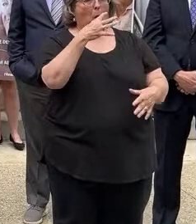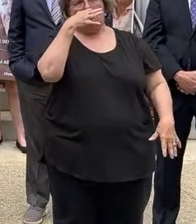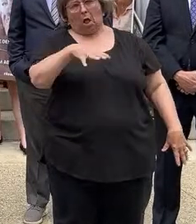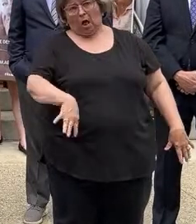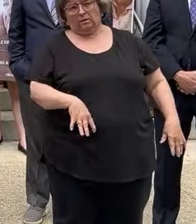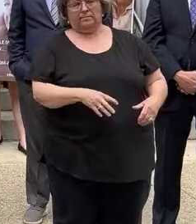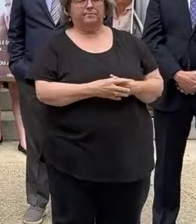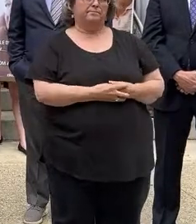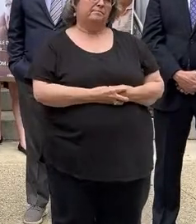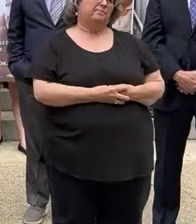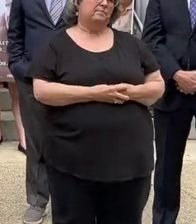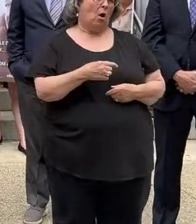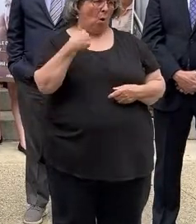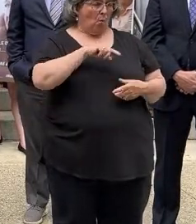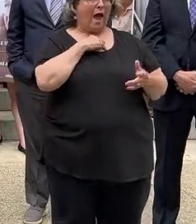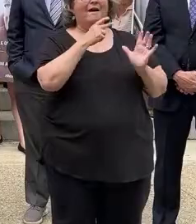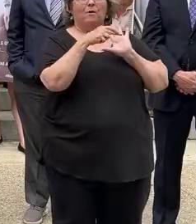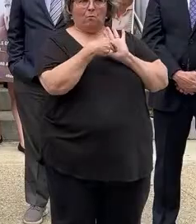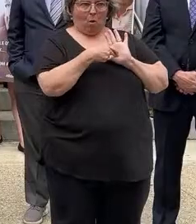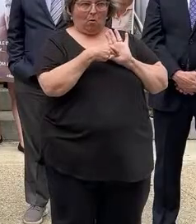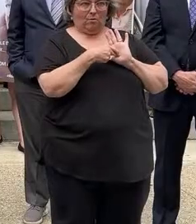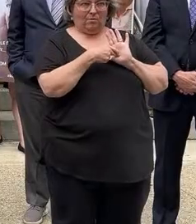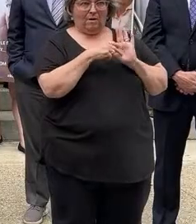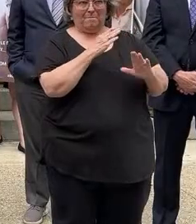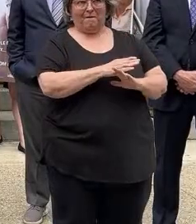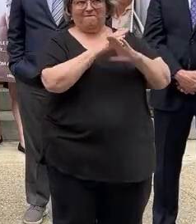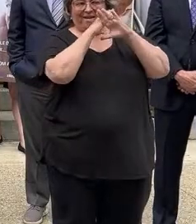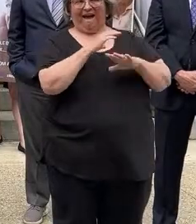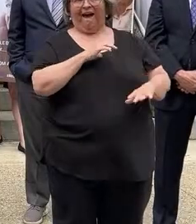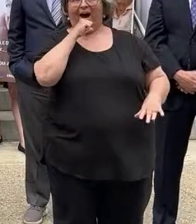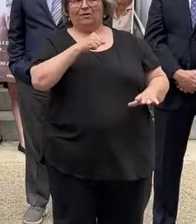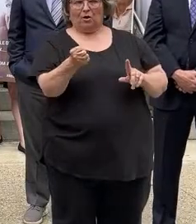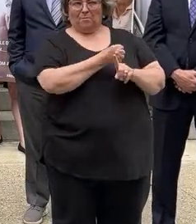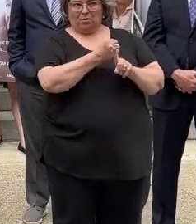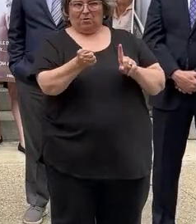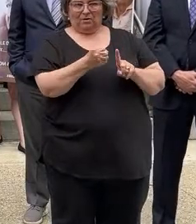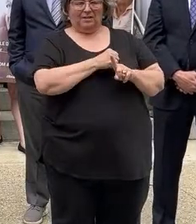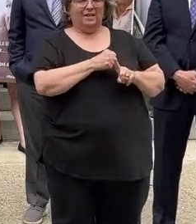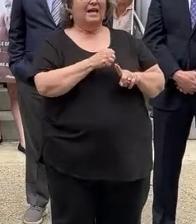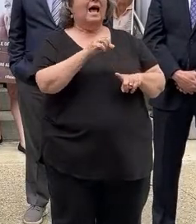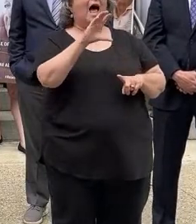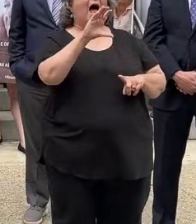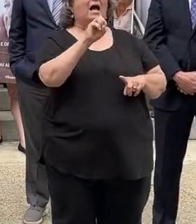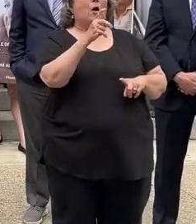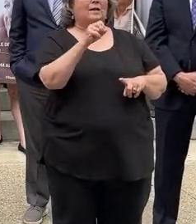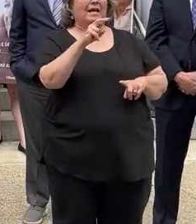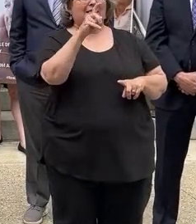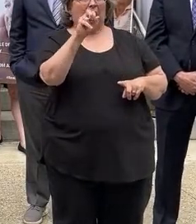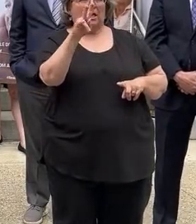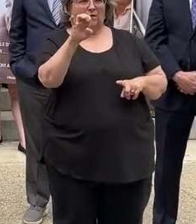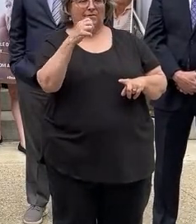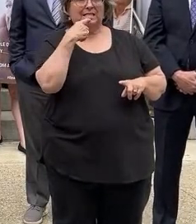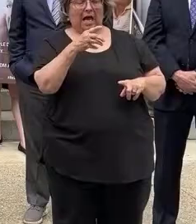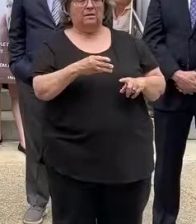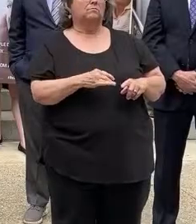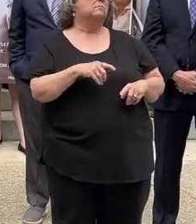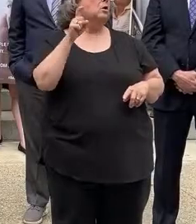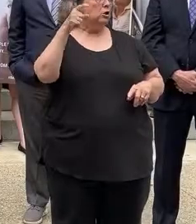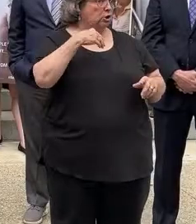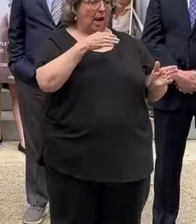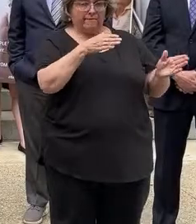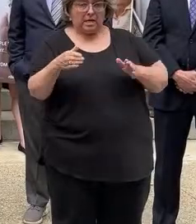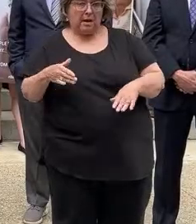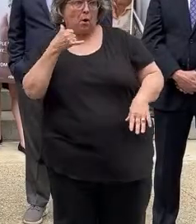neglect. We all have a role here to prevent elder abuse. As our county executive said, you should have your